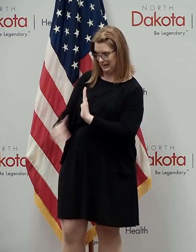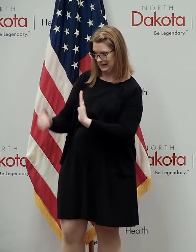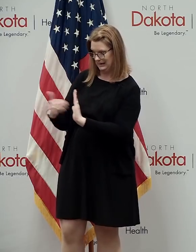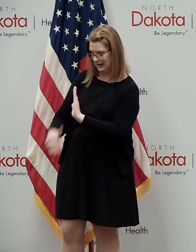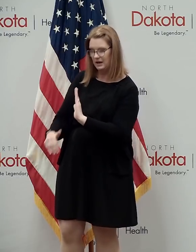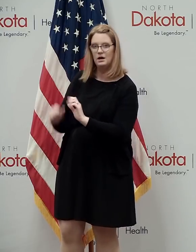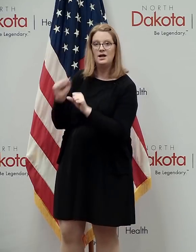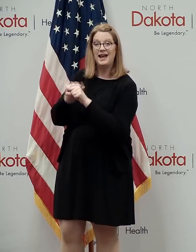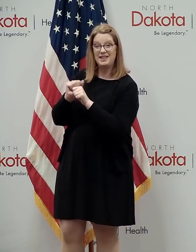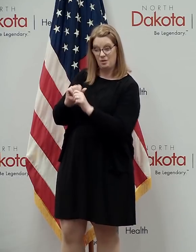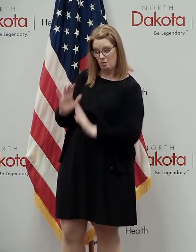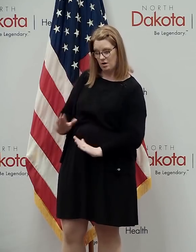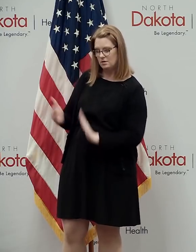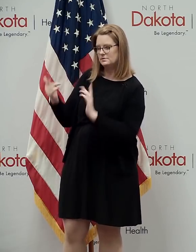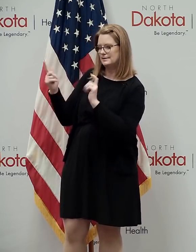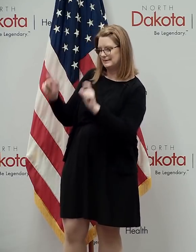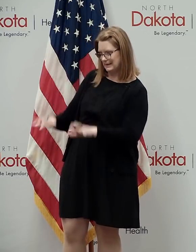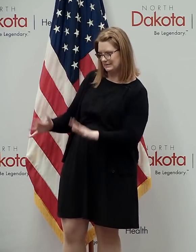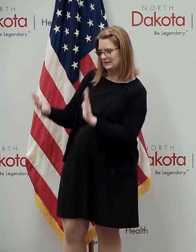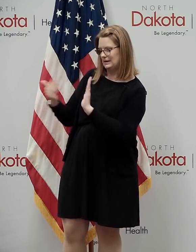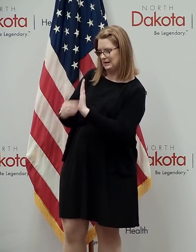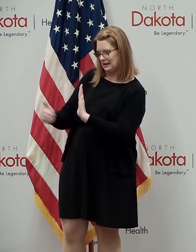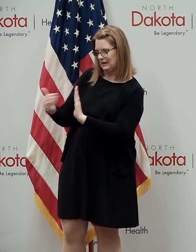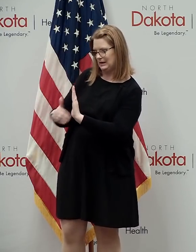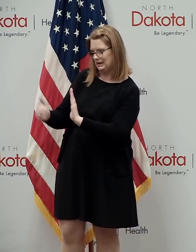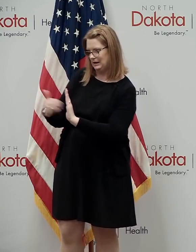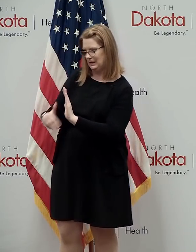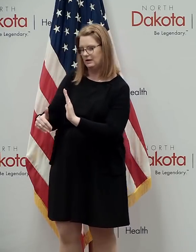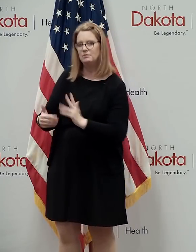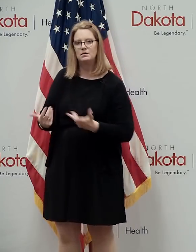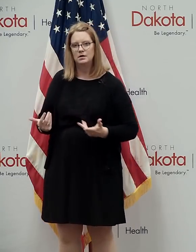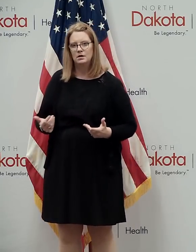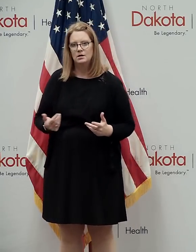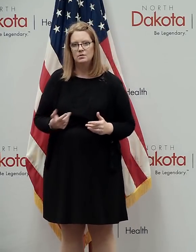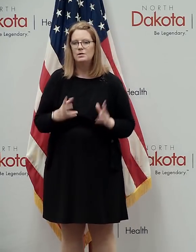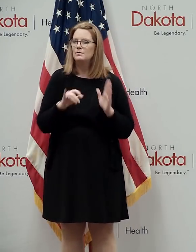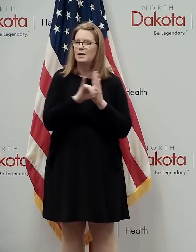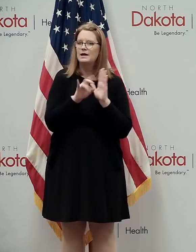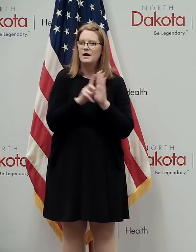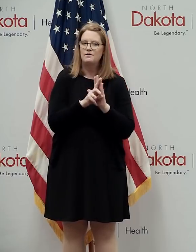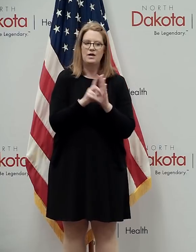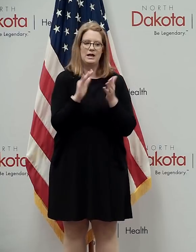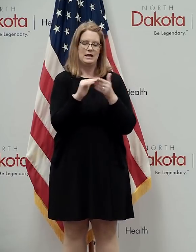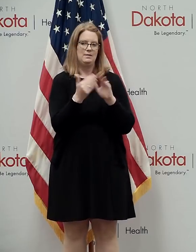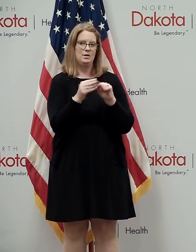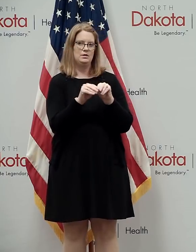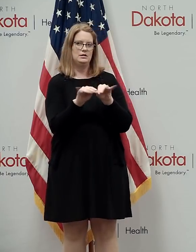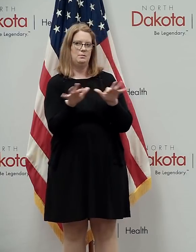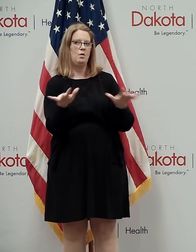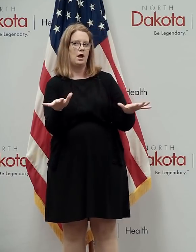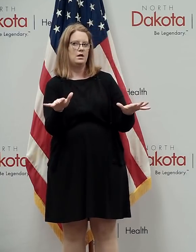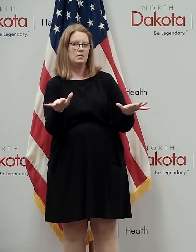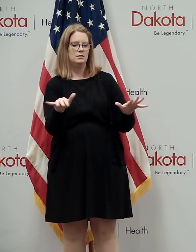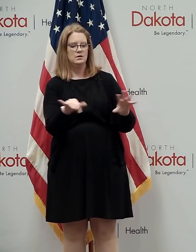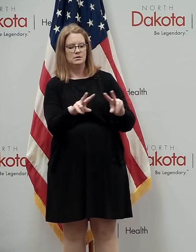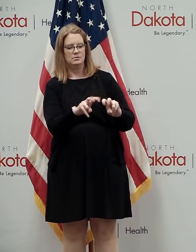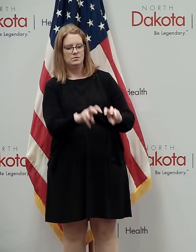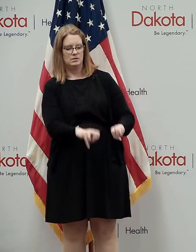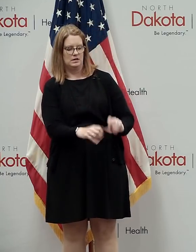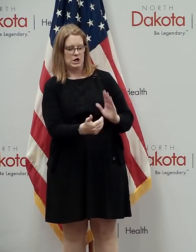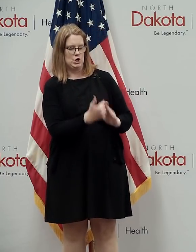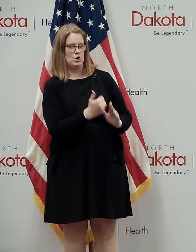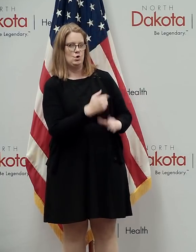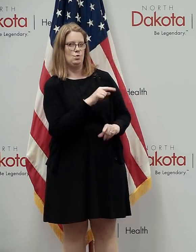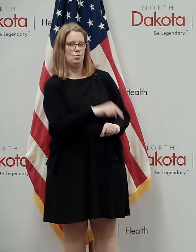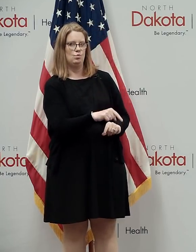over and over again. That was, a key element of that. When we're trying to identify community spread, we look closely at the new unique